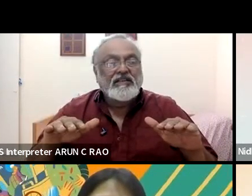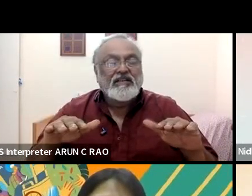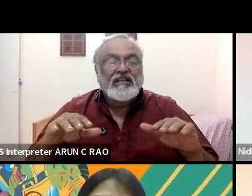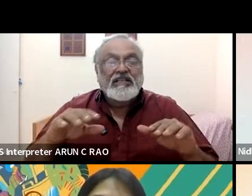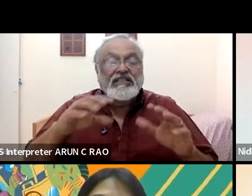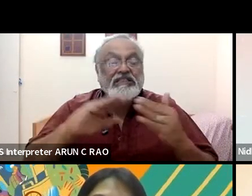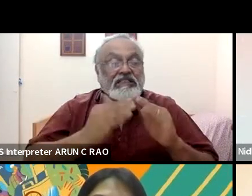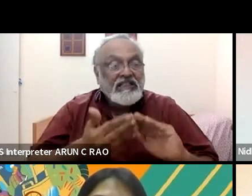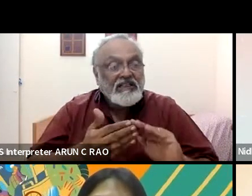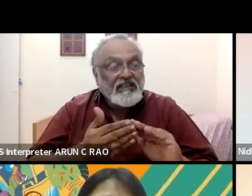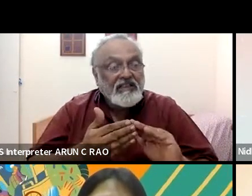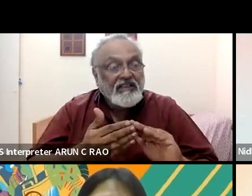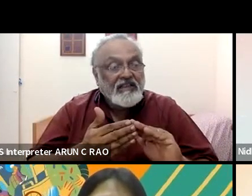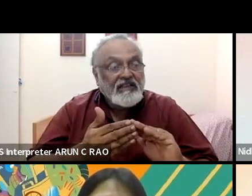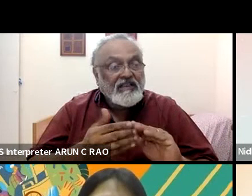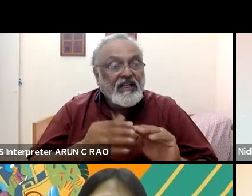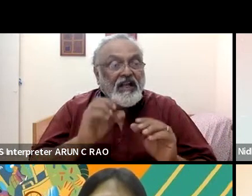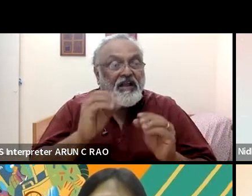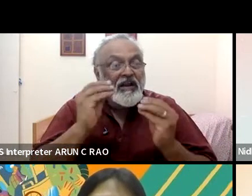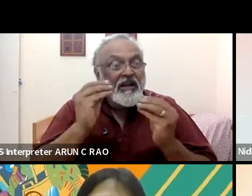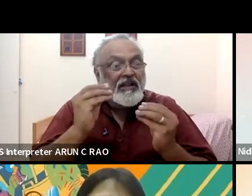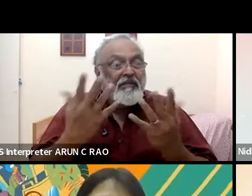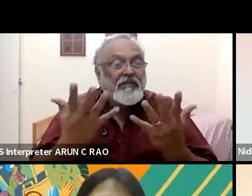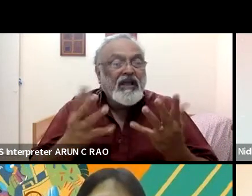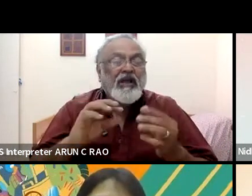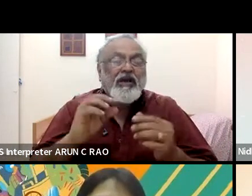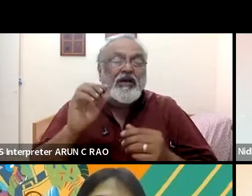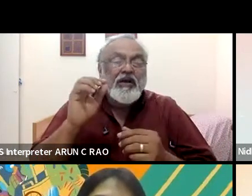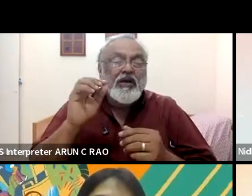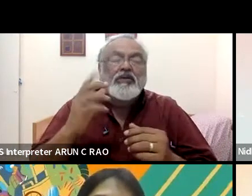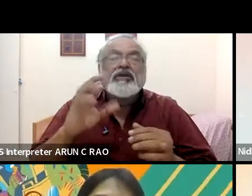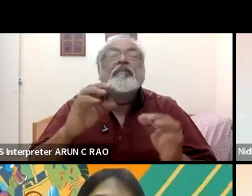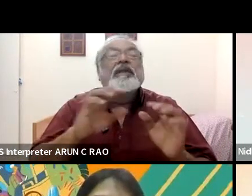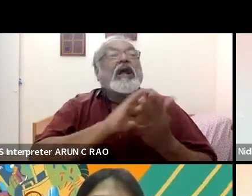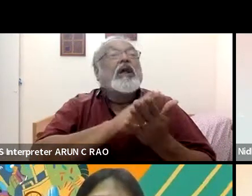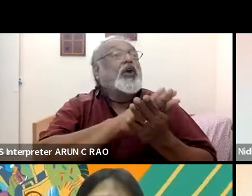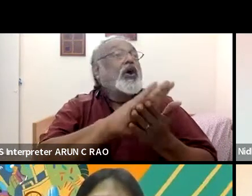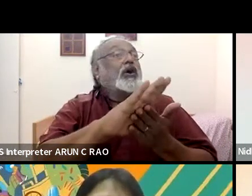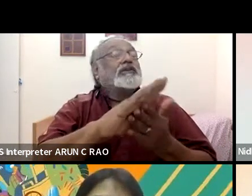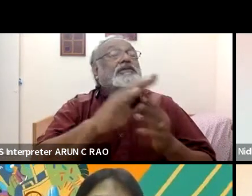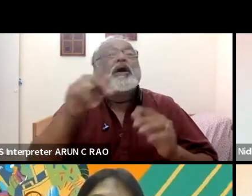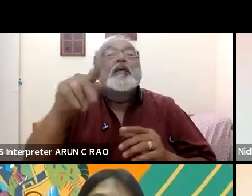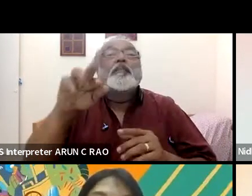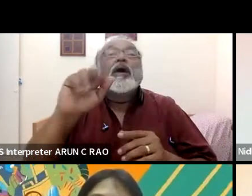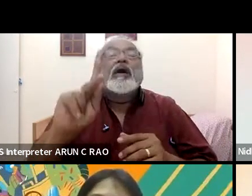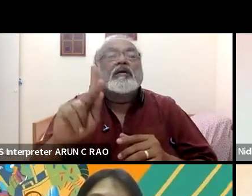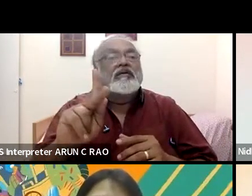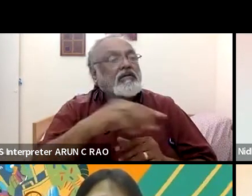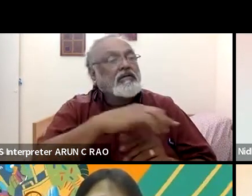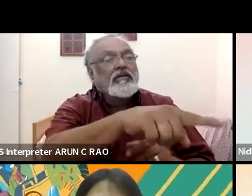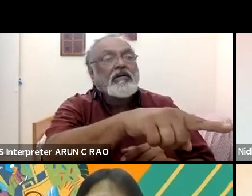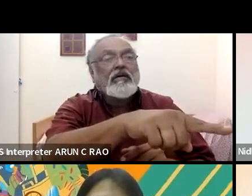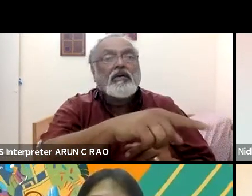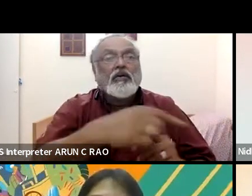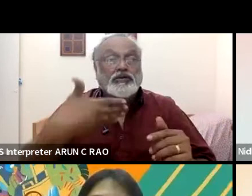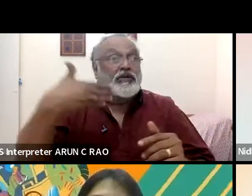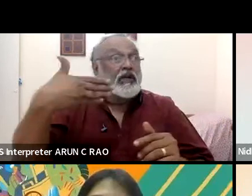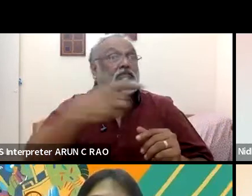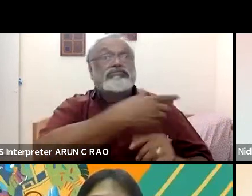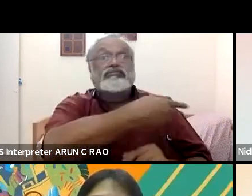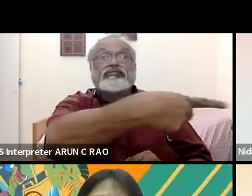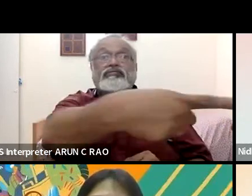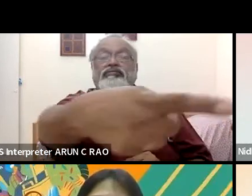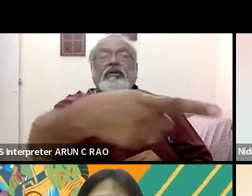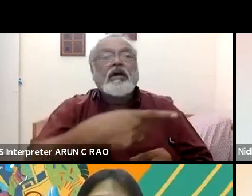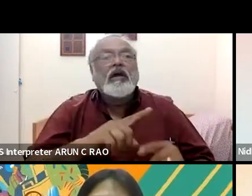have just a few, like a good park being done and very beautifully done with all kinds of standards. I think